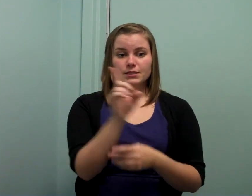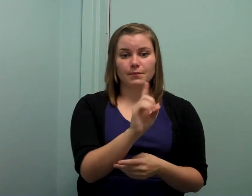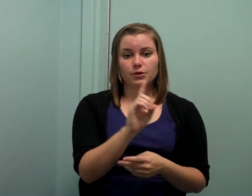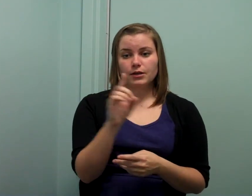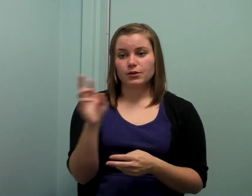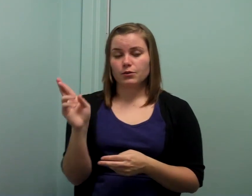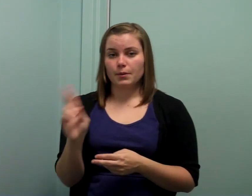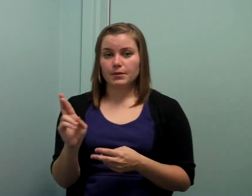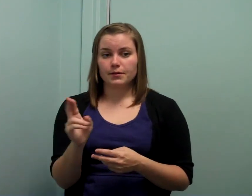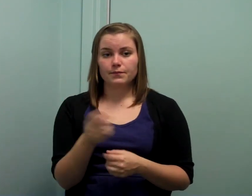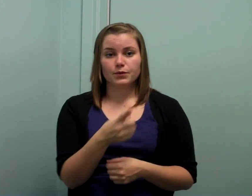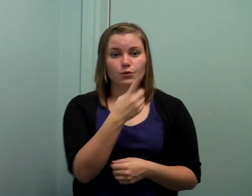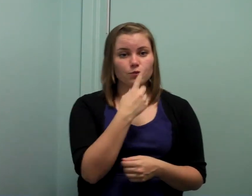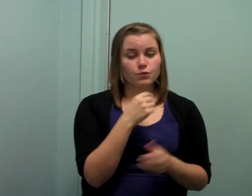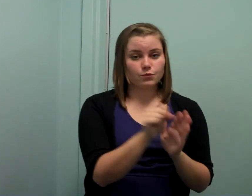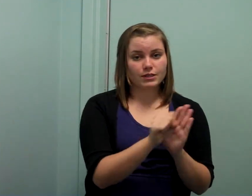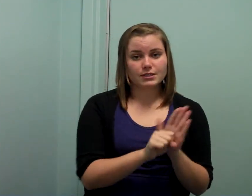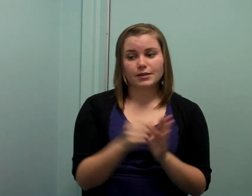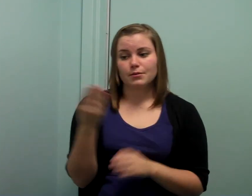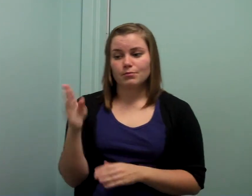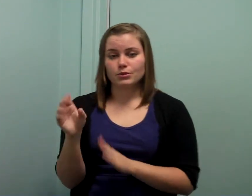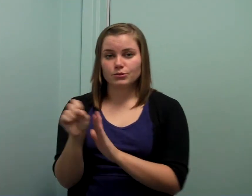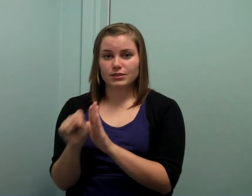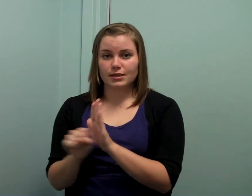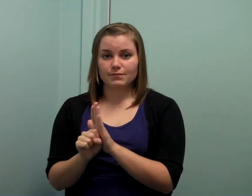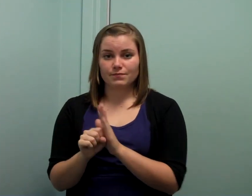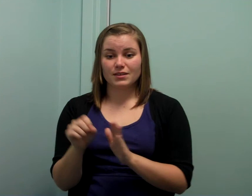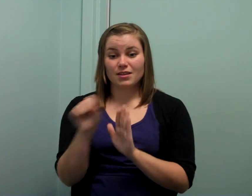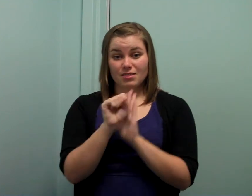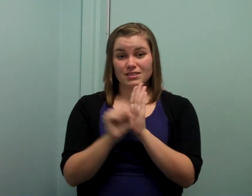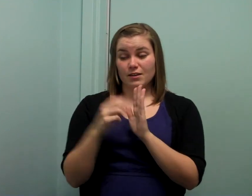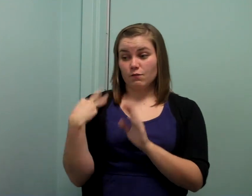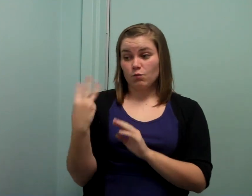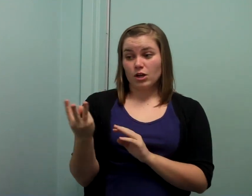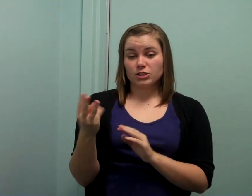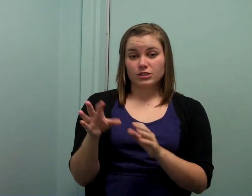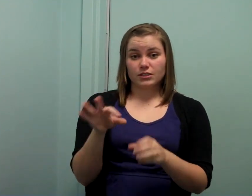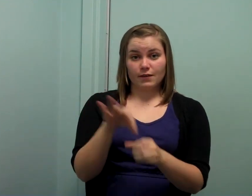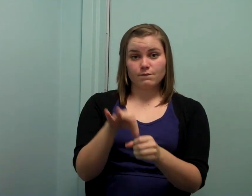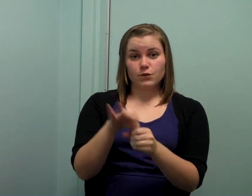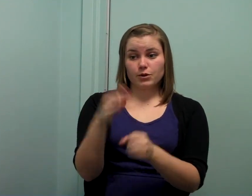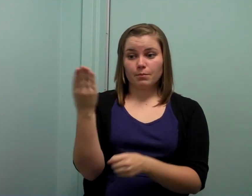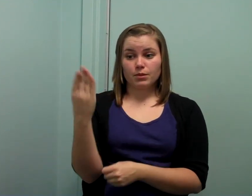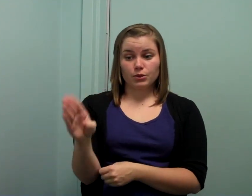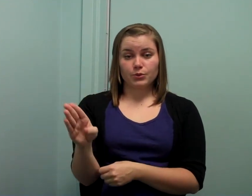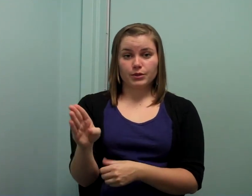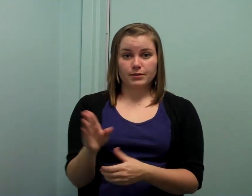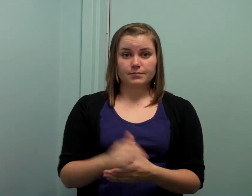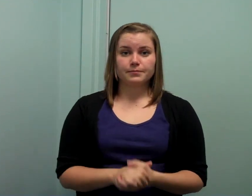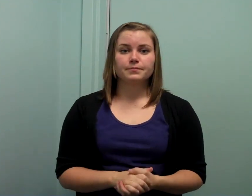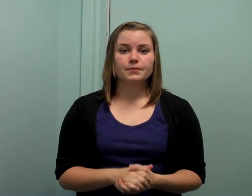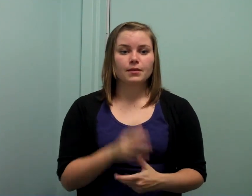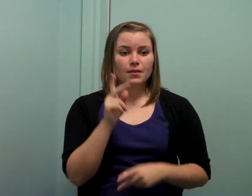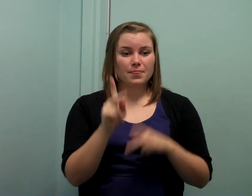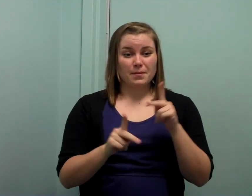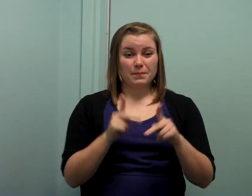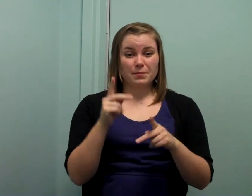state and a blue state. The state of Washington voted blue. The people of Washington haven't made up their mind